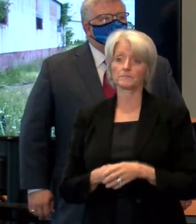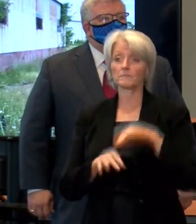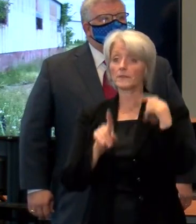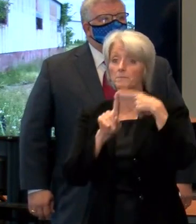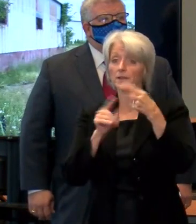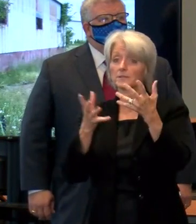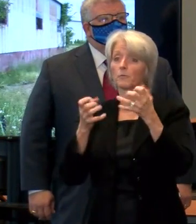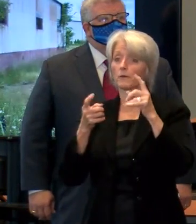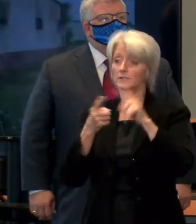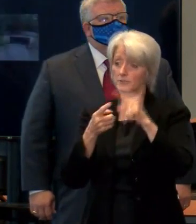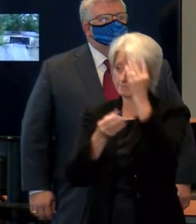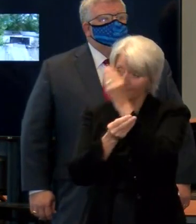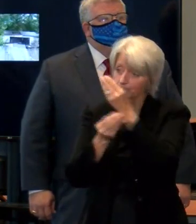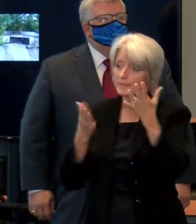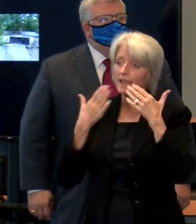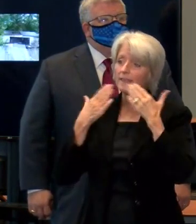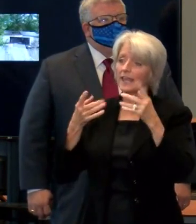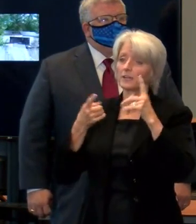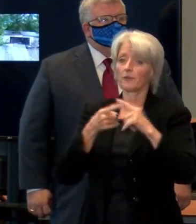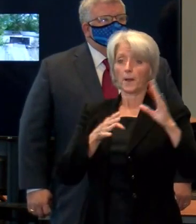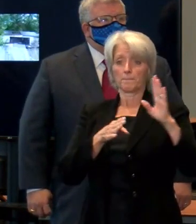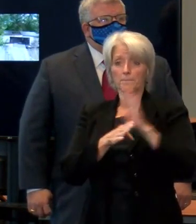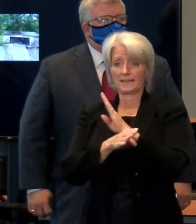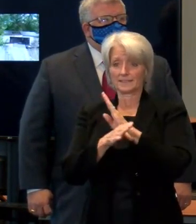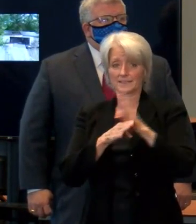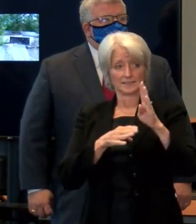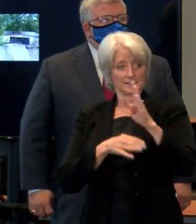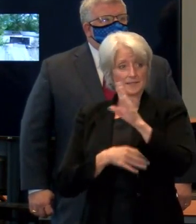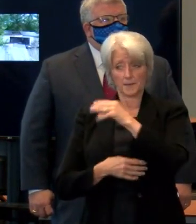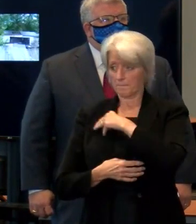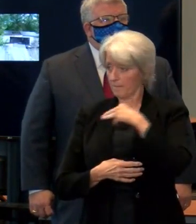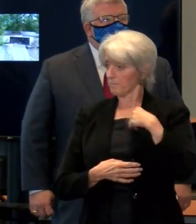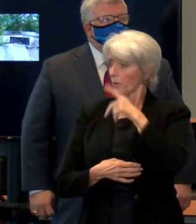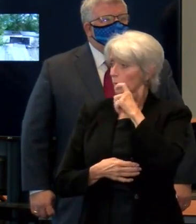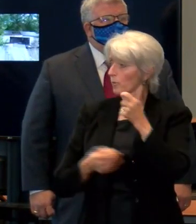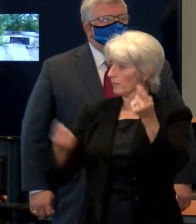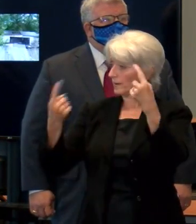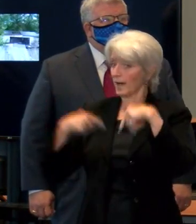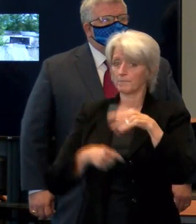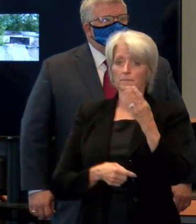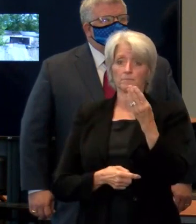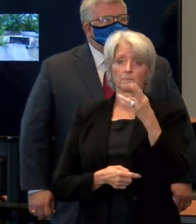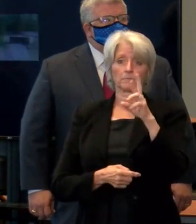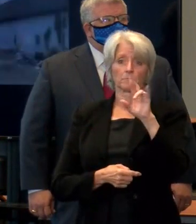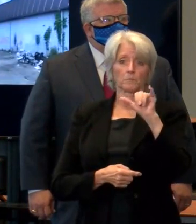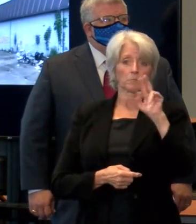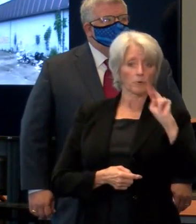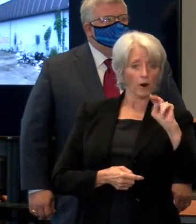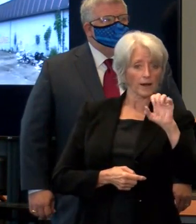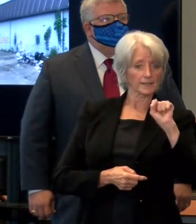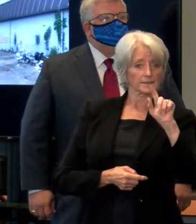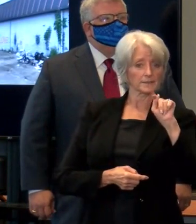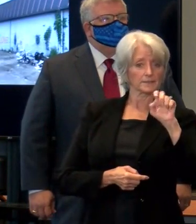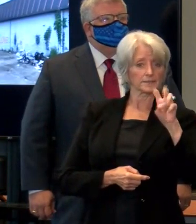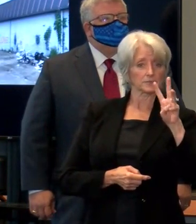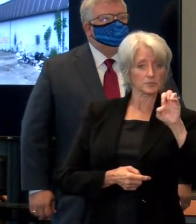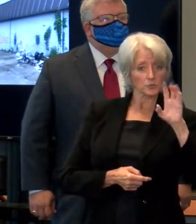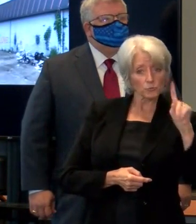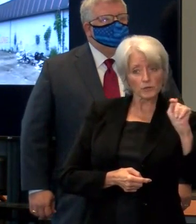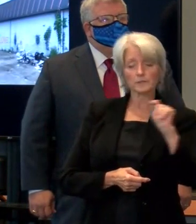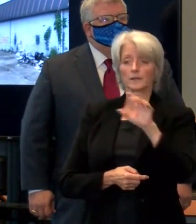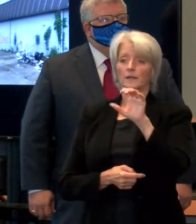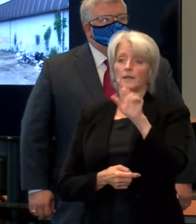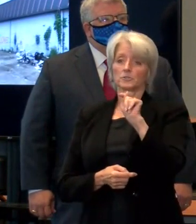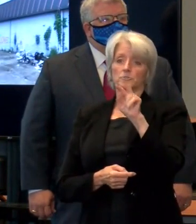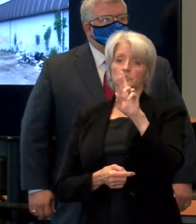thank you to some members of the business community of Asher Avenue who are here. That's Mr. Brian Stewart, as well as Mr. Tracy Johnson, as well